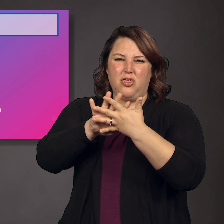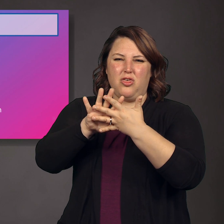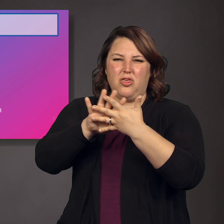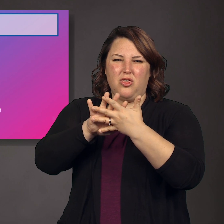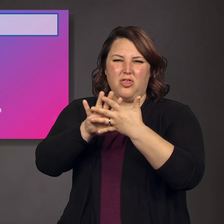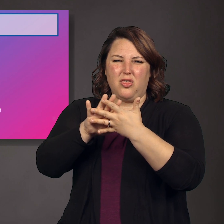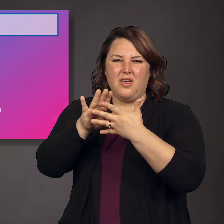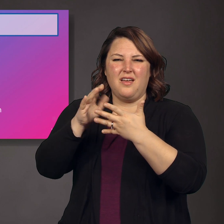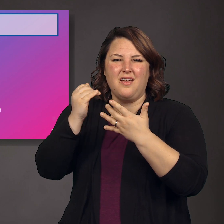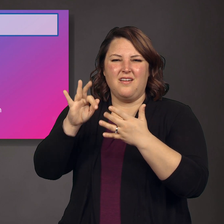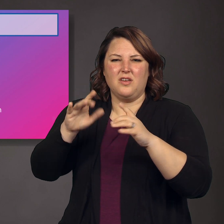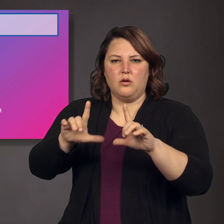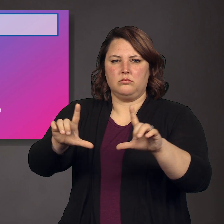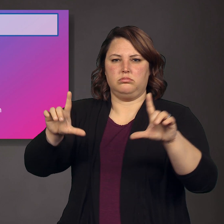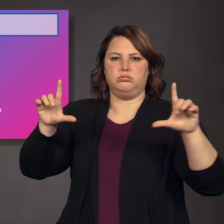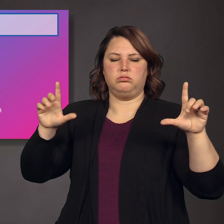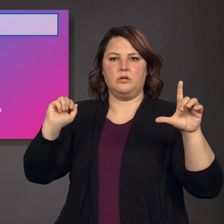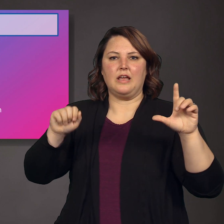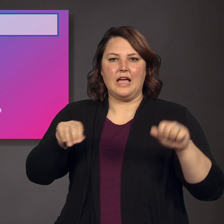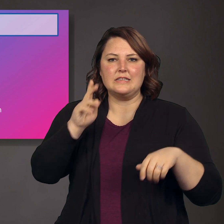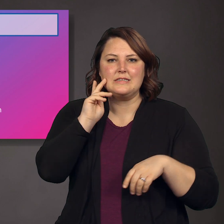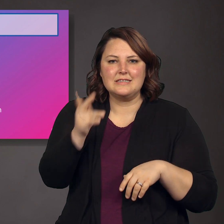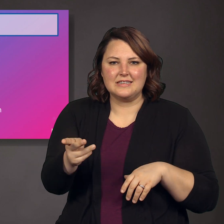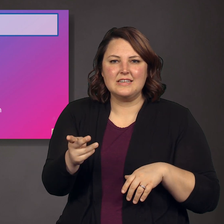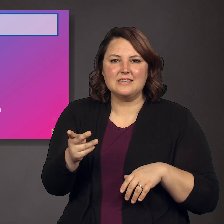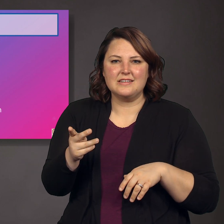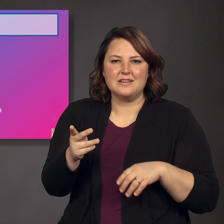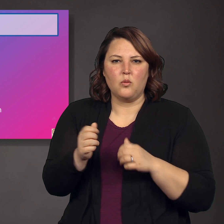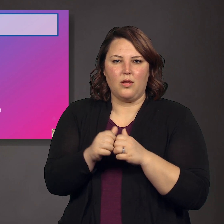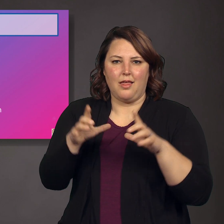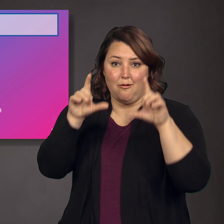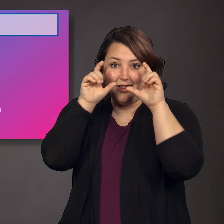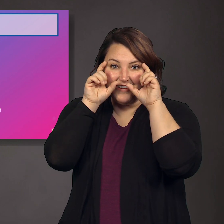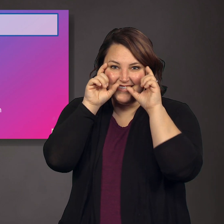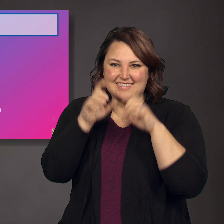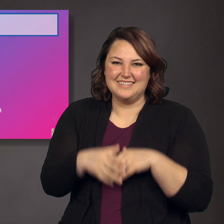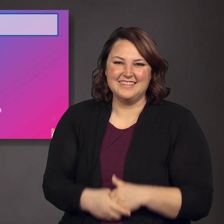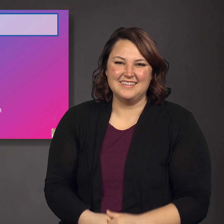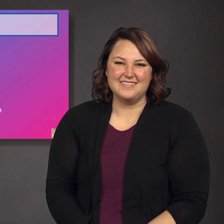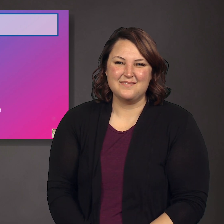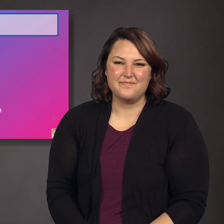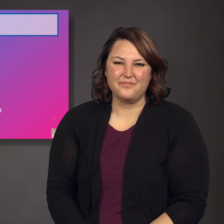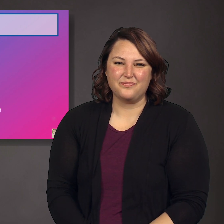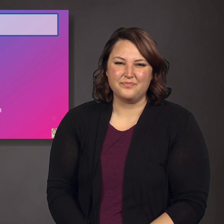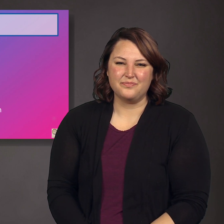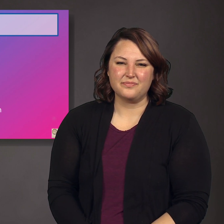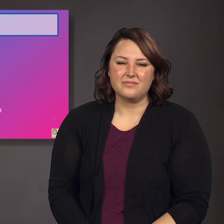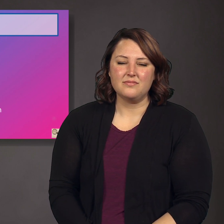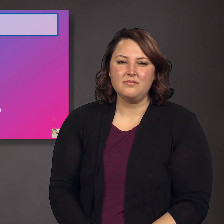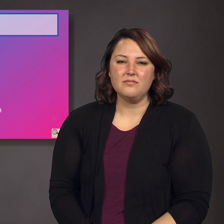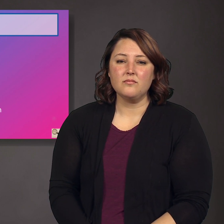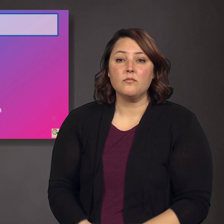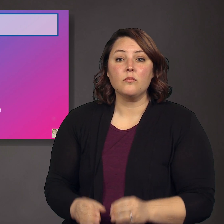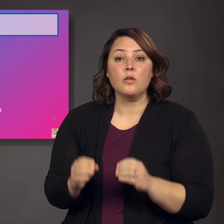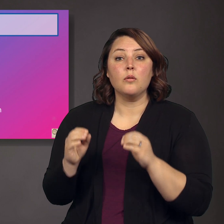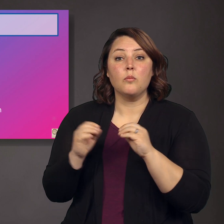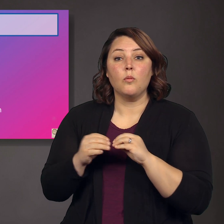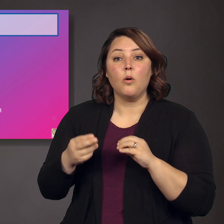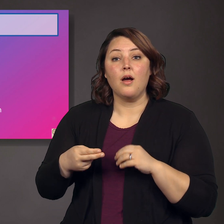up big enough to be able to see without your glasses. Now, the higher the resolution, the higher